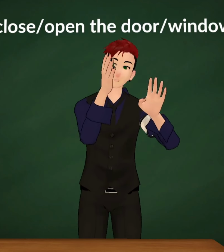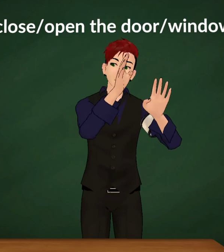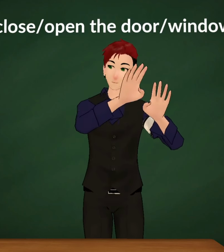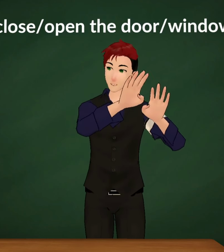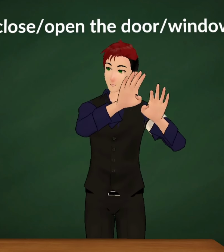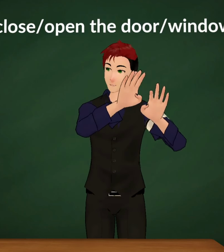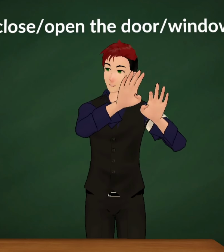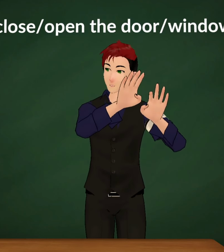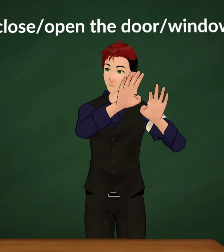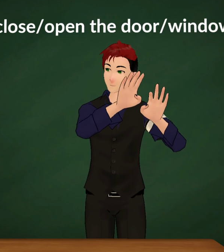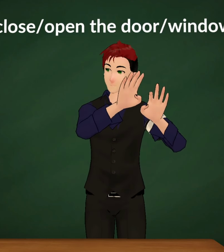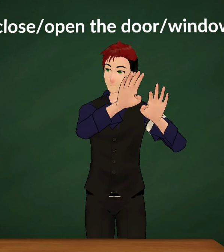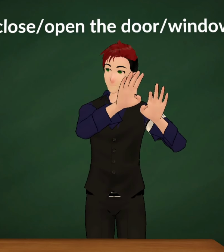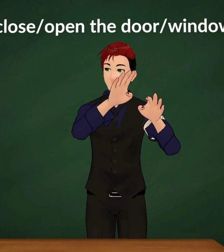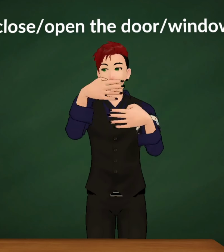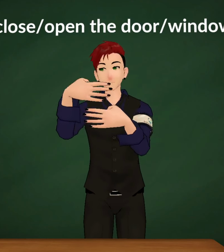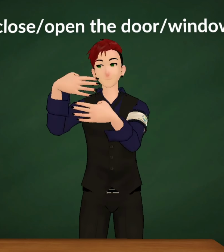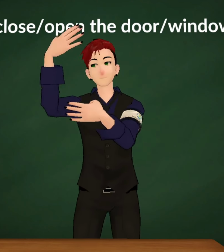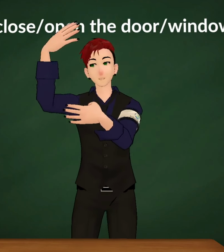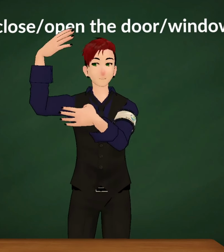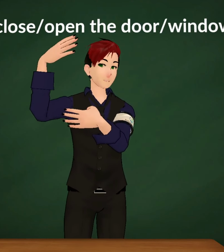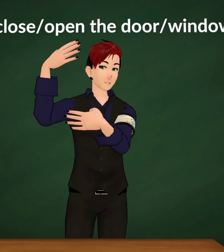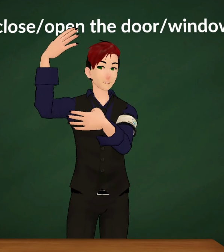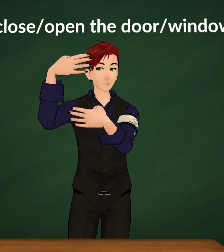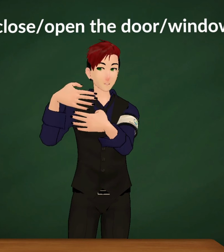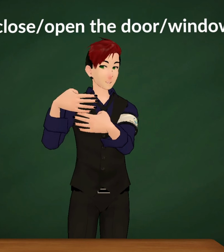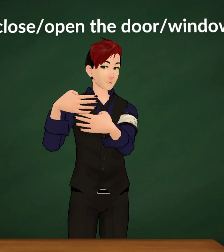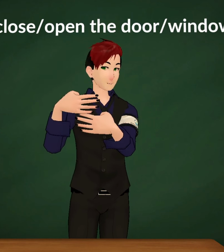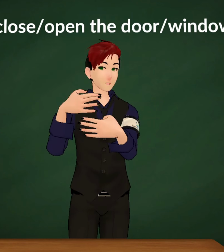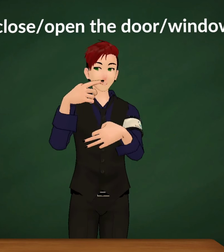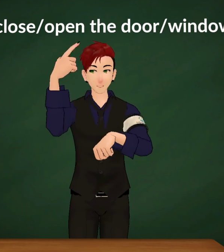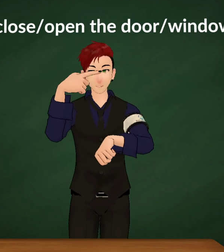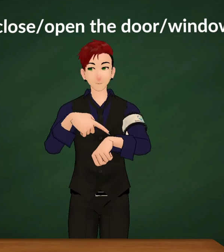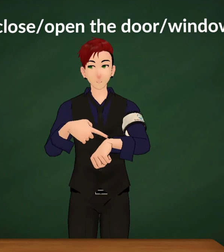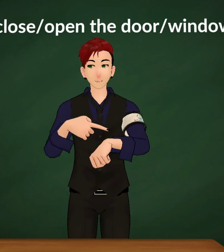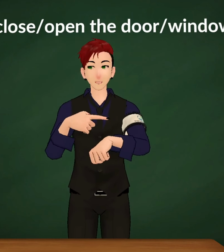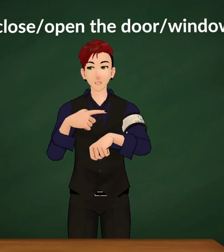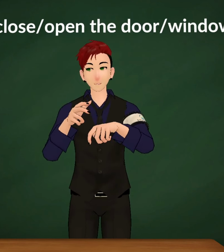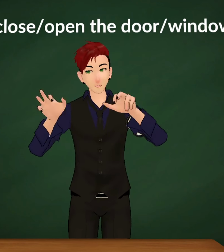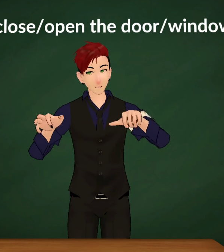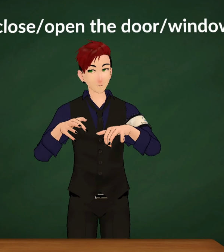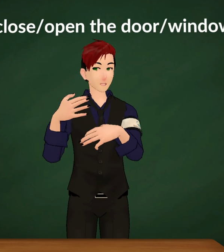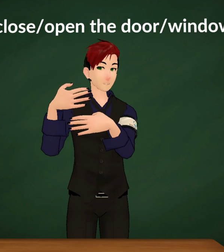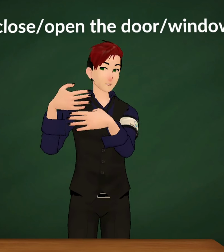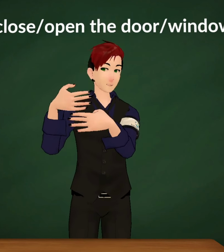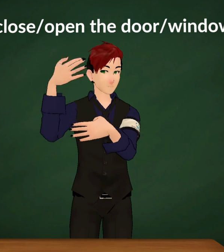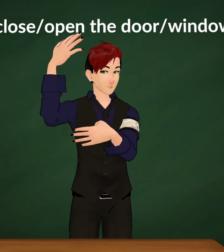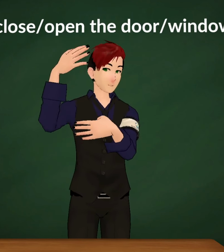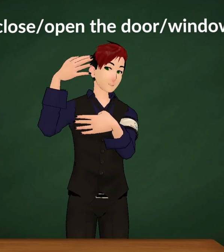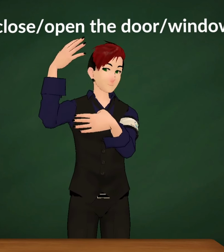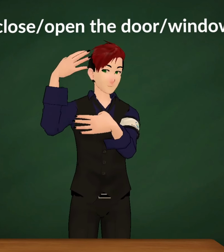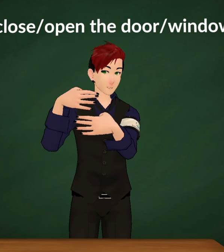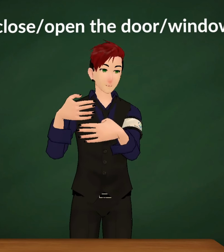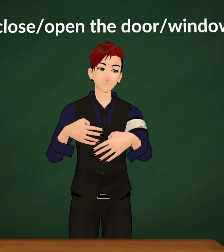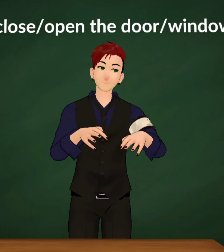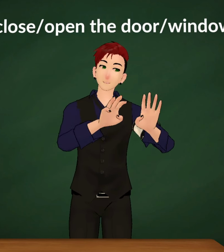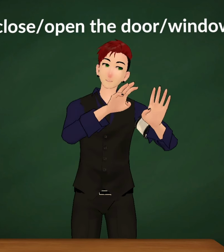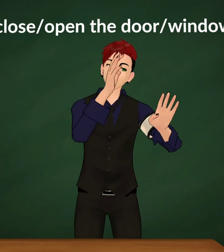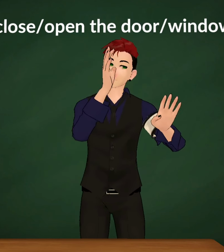or close the door, open the window or close the window is 1 time. It is an action. Open it, close it,